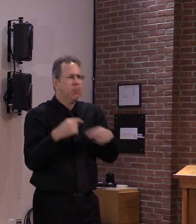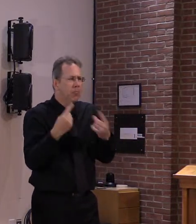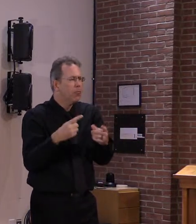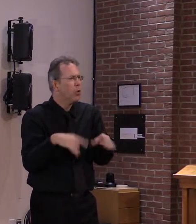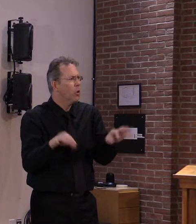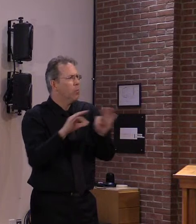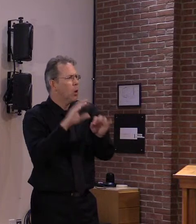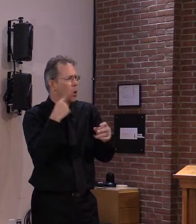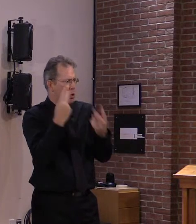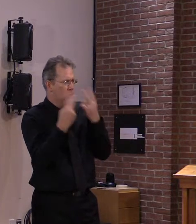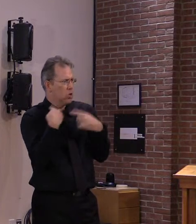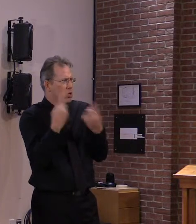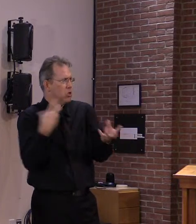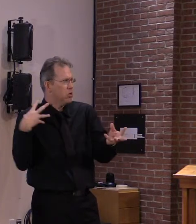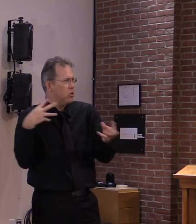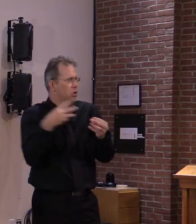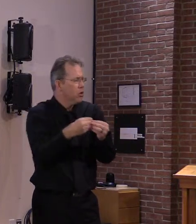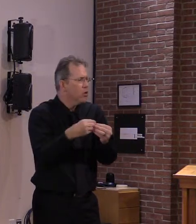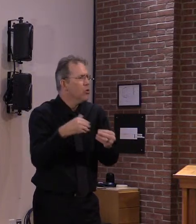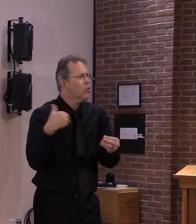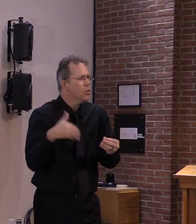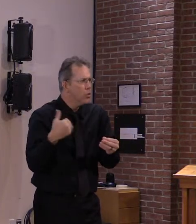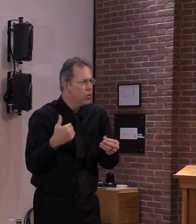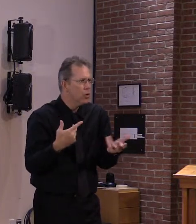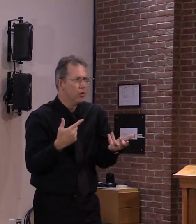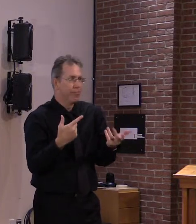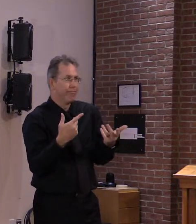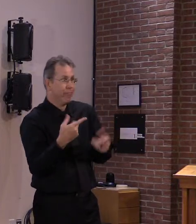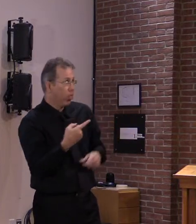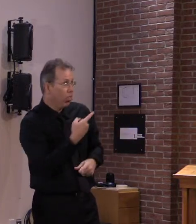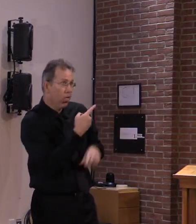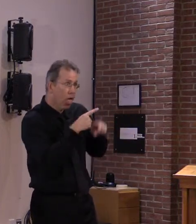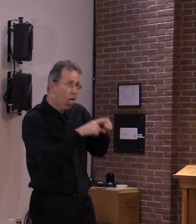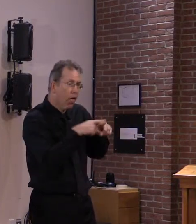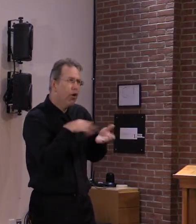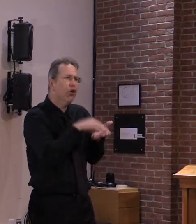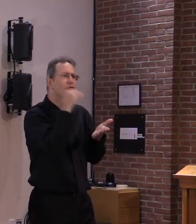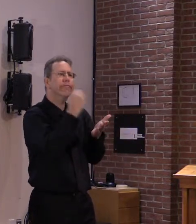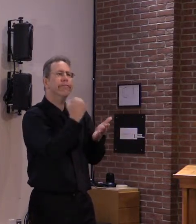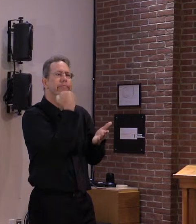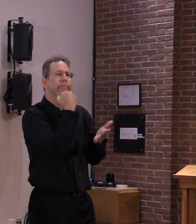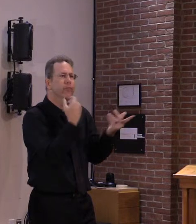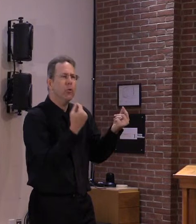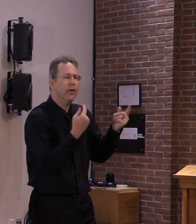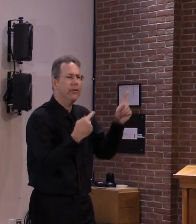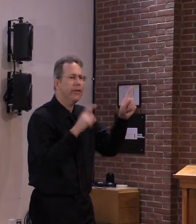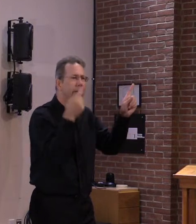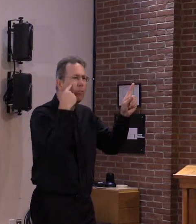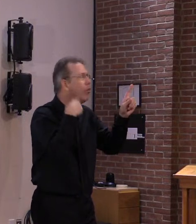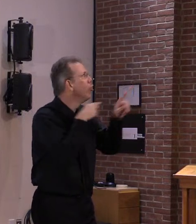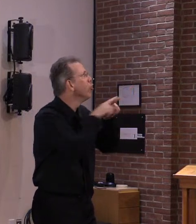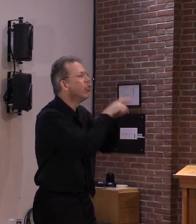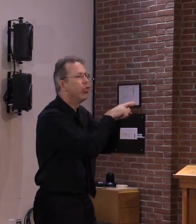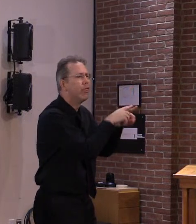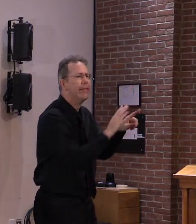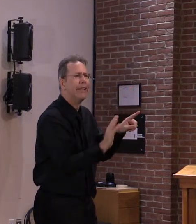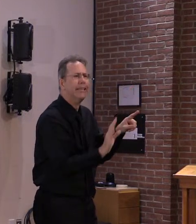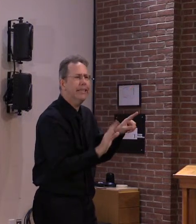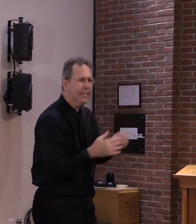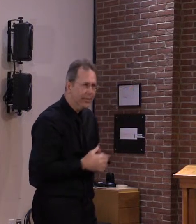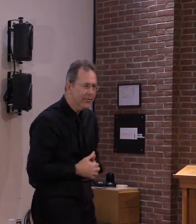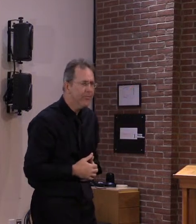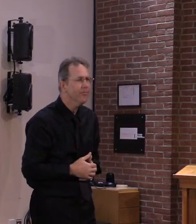customers different kinds of access than they have in the past. They've upgraded online shopping platforms. They are happy